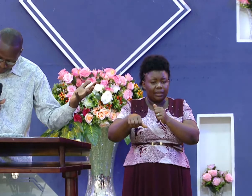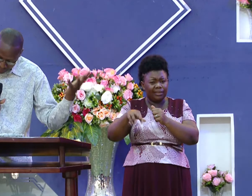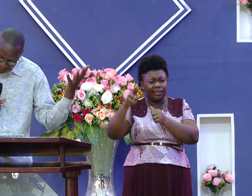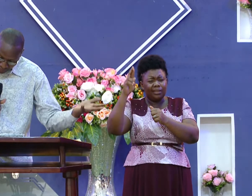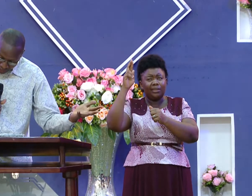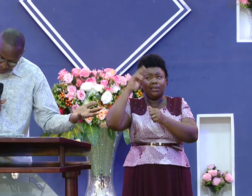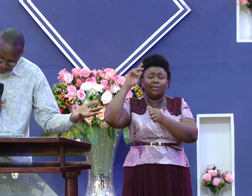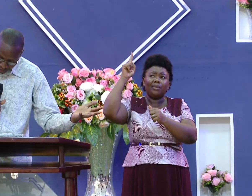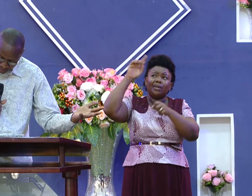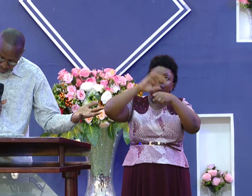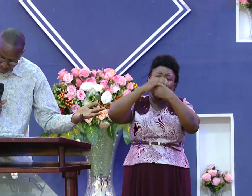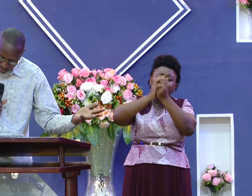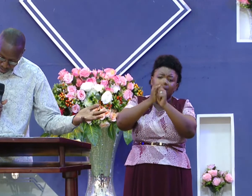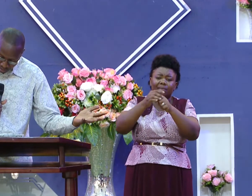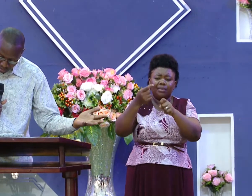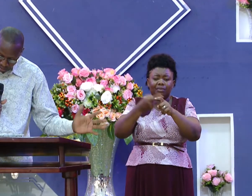10:9.